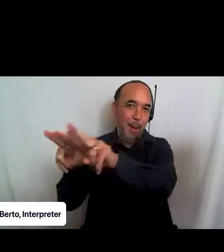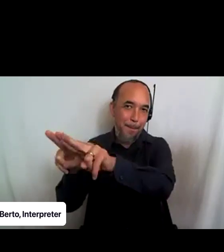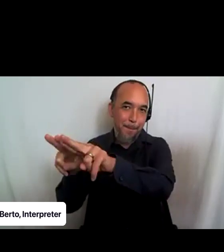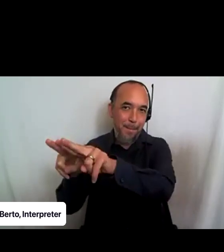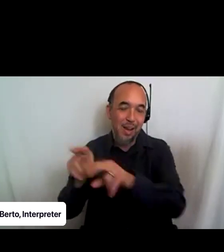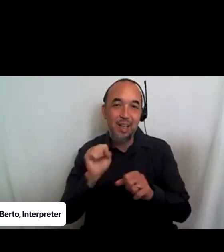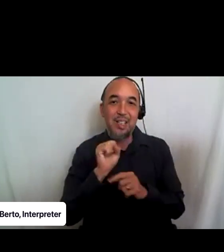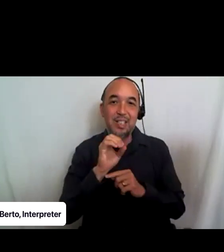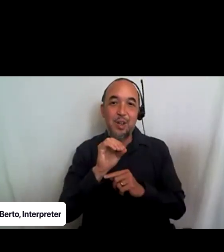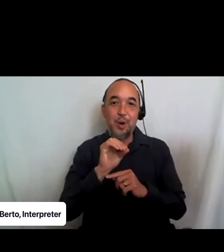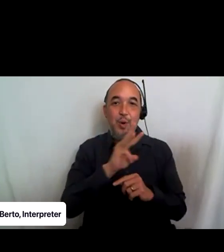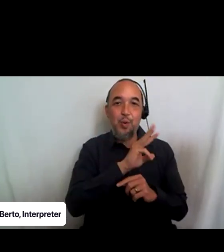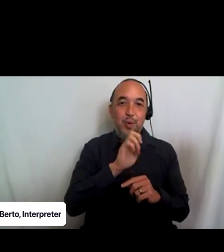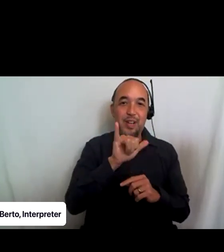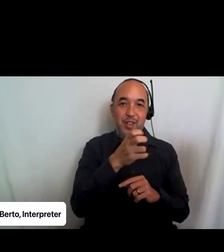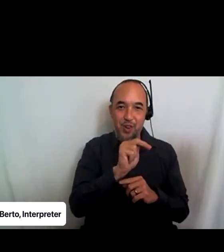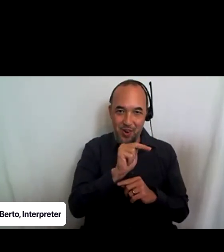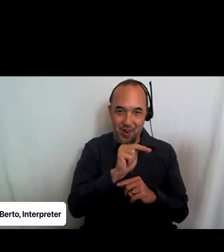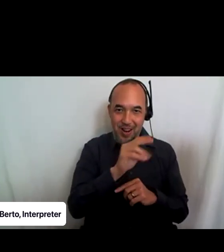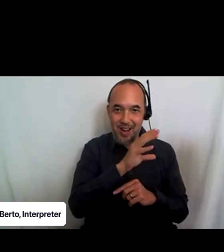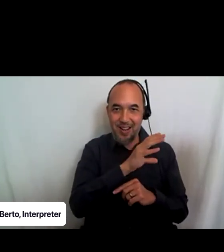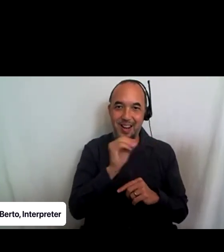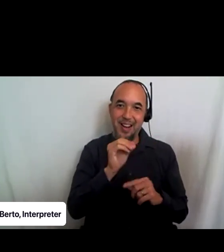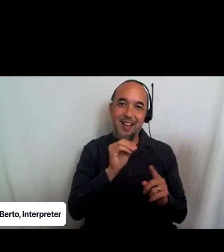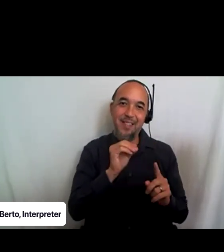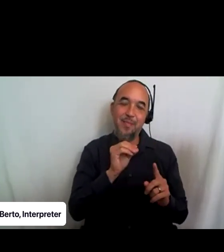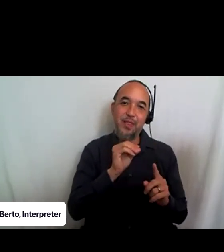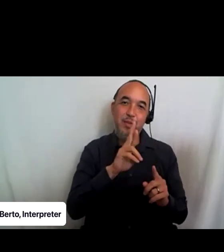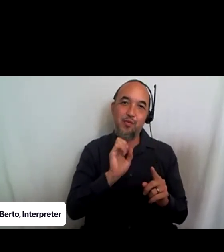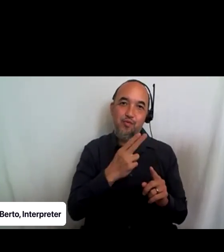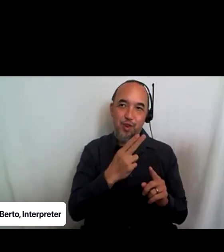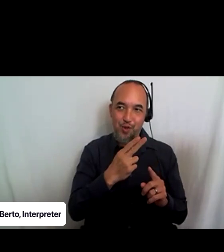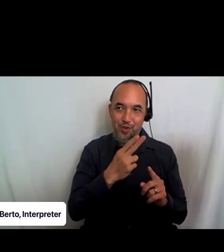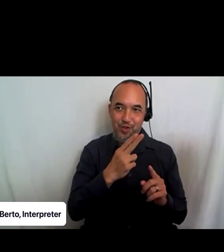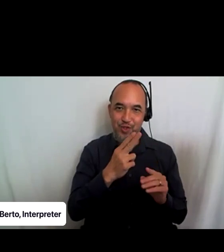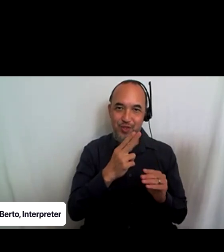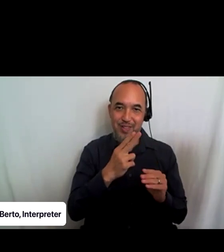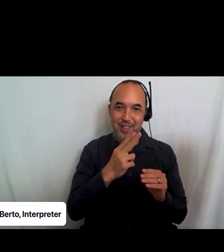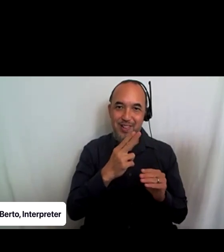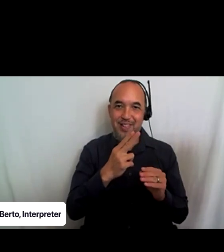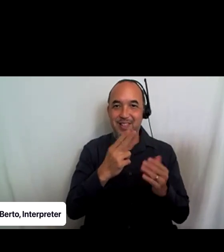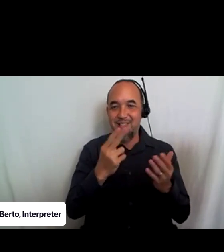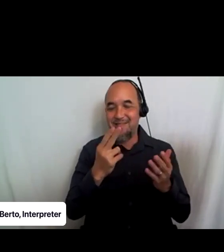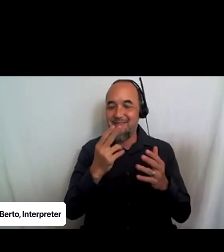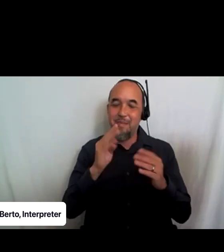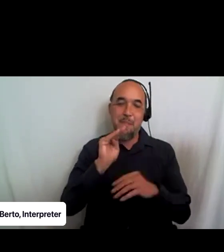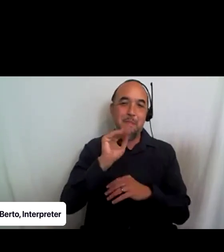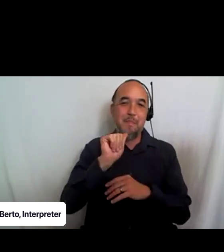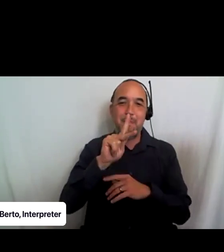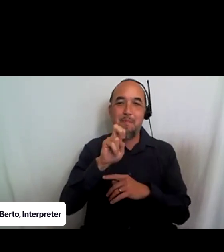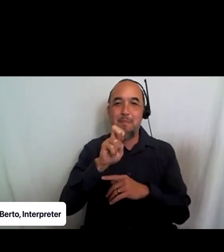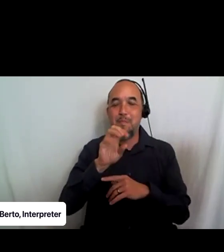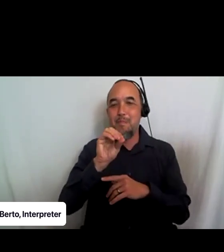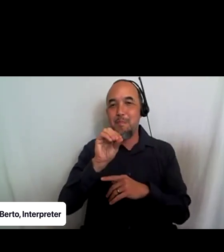and Steed gets a pierced earring, and he wears a low cut shirt,